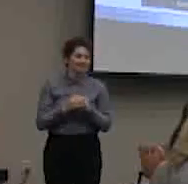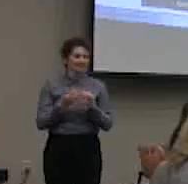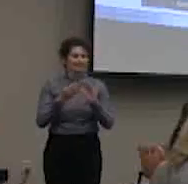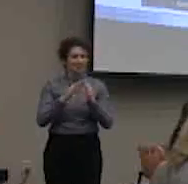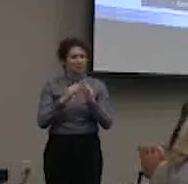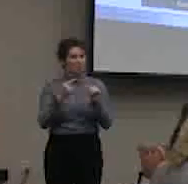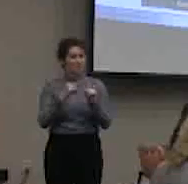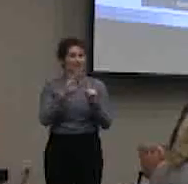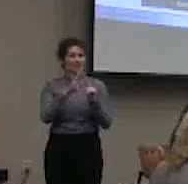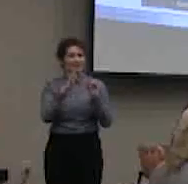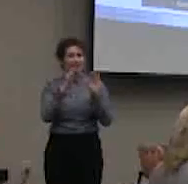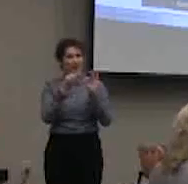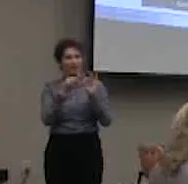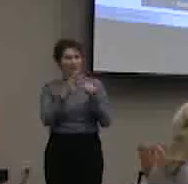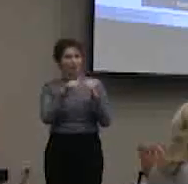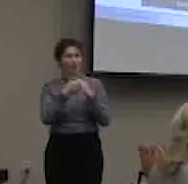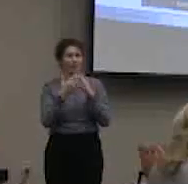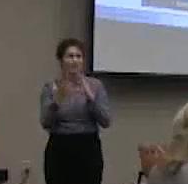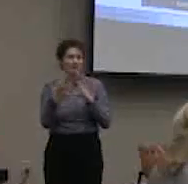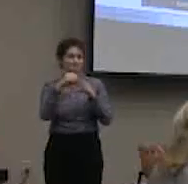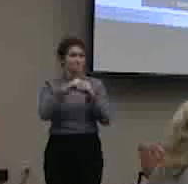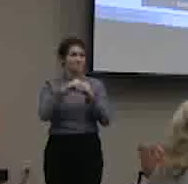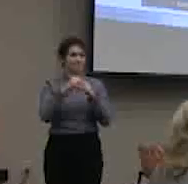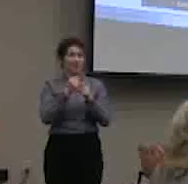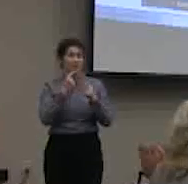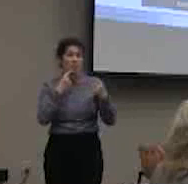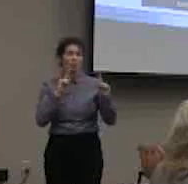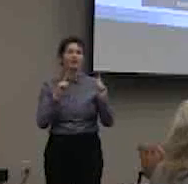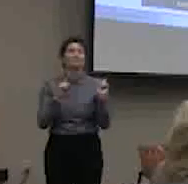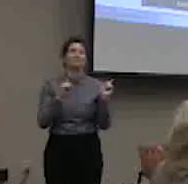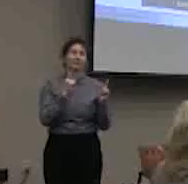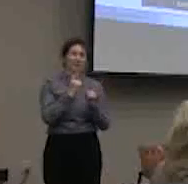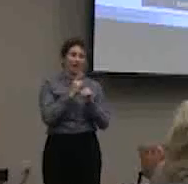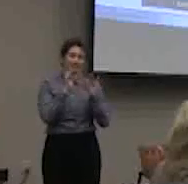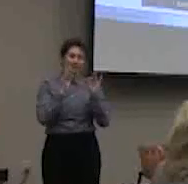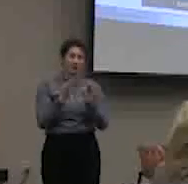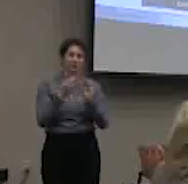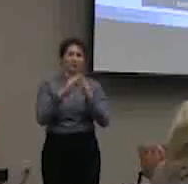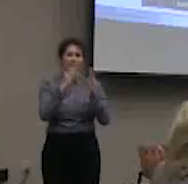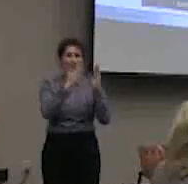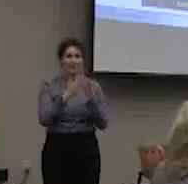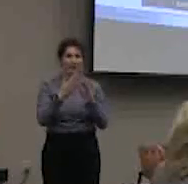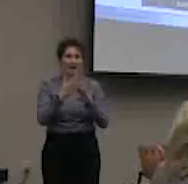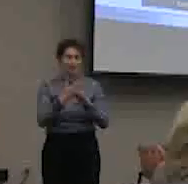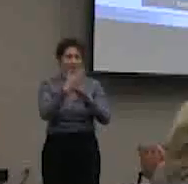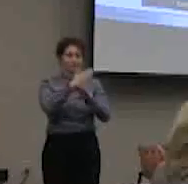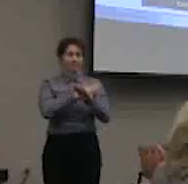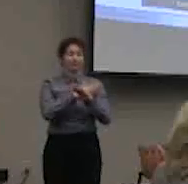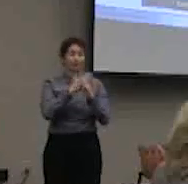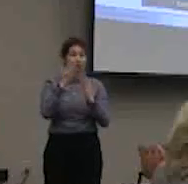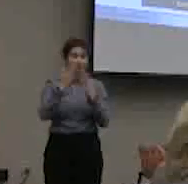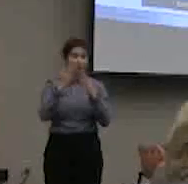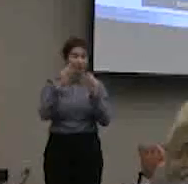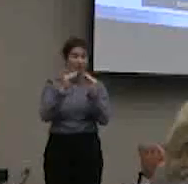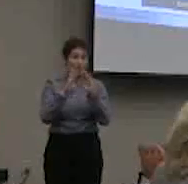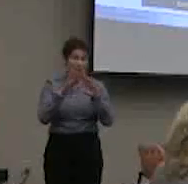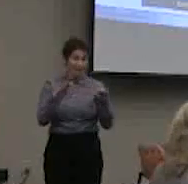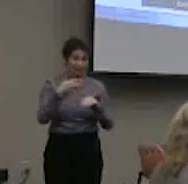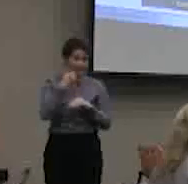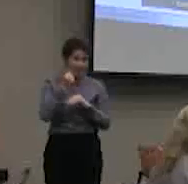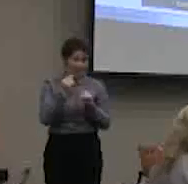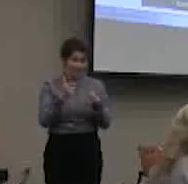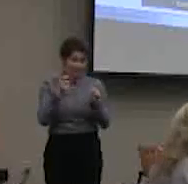buy-in to make it work. Absolutely. Community plan to serve more kids better, faster. Absolutely. And thank you for that time,